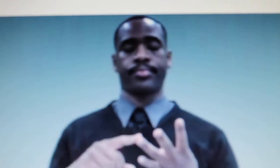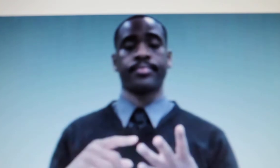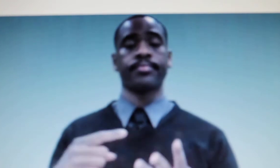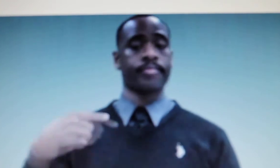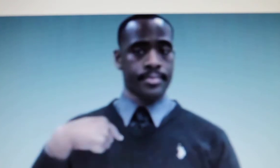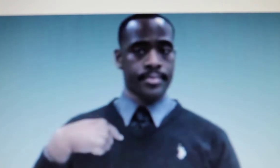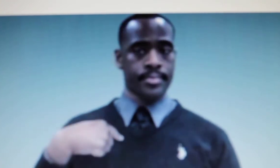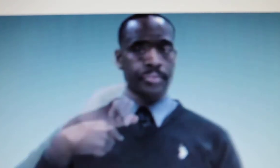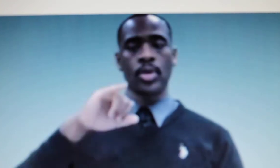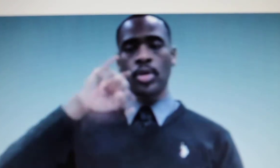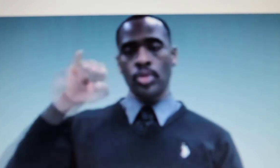Carolyn McCaskill,